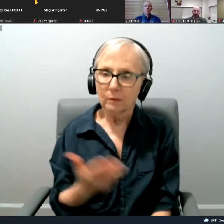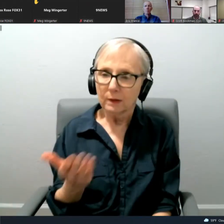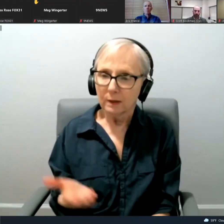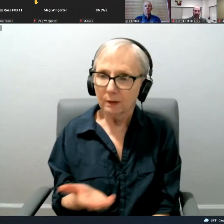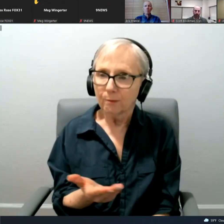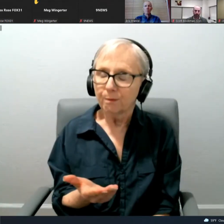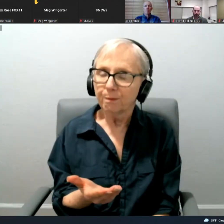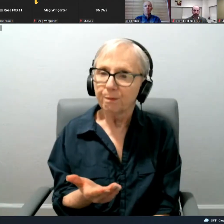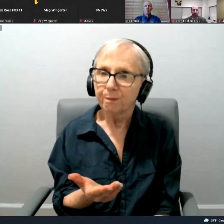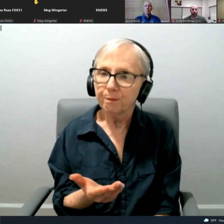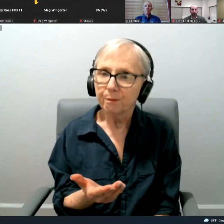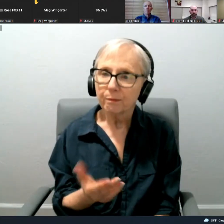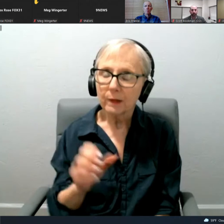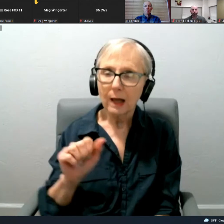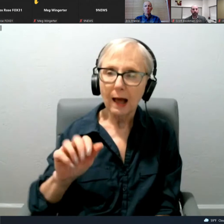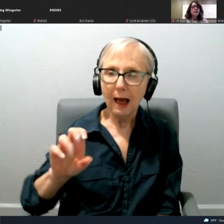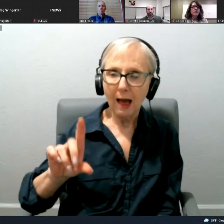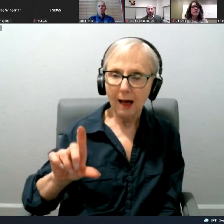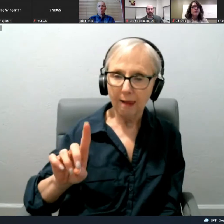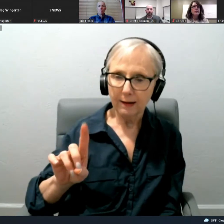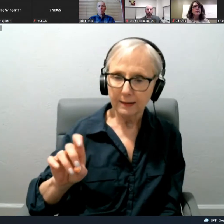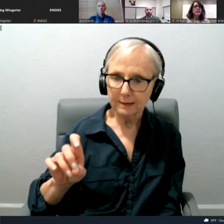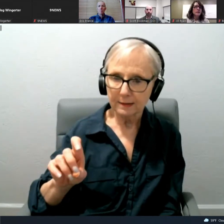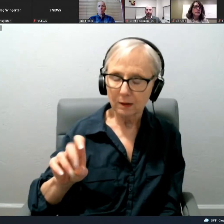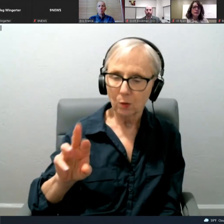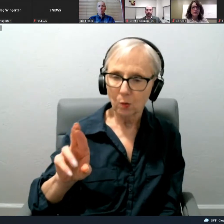All right, let's go back to Alex Rose.